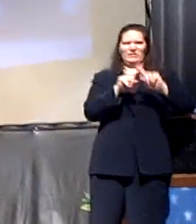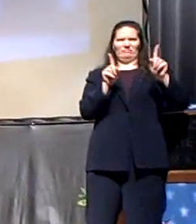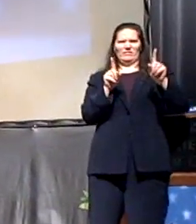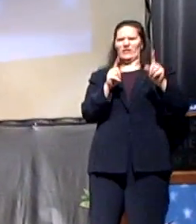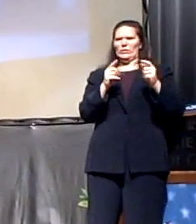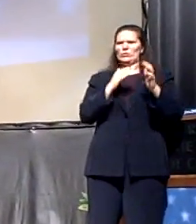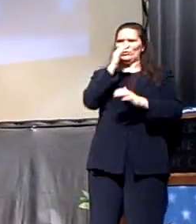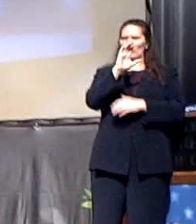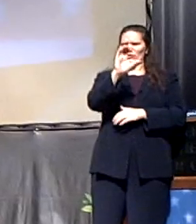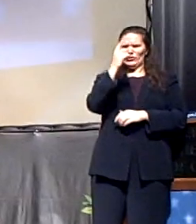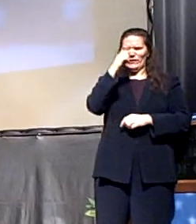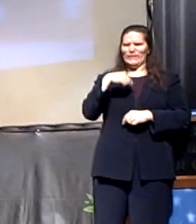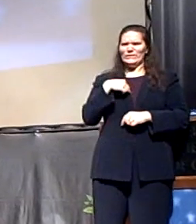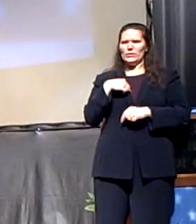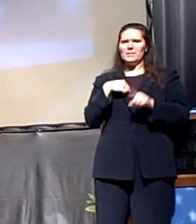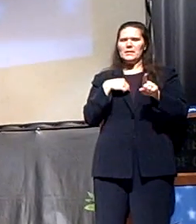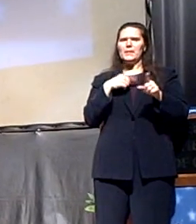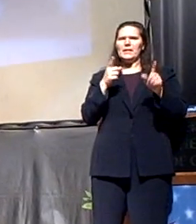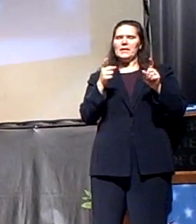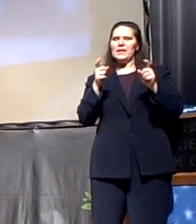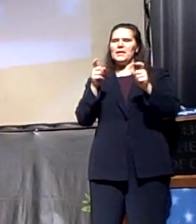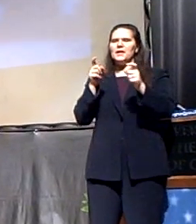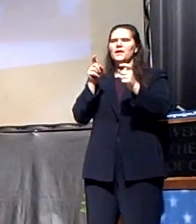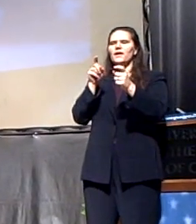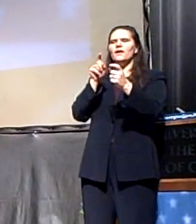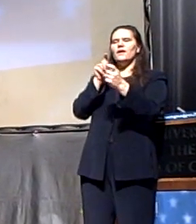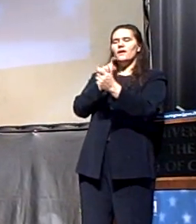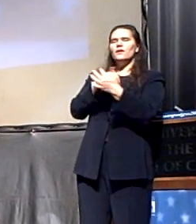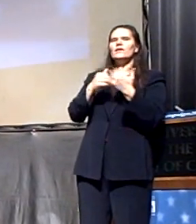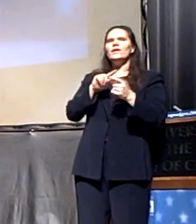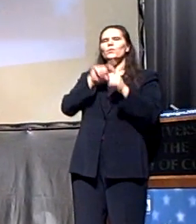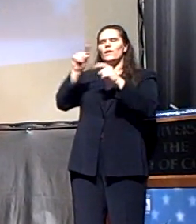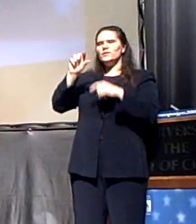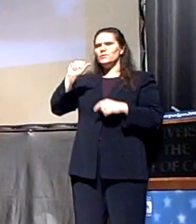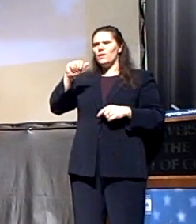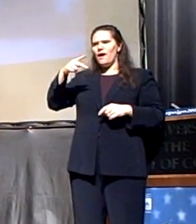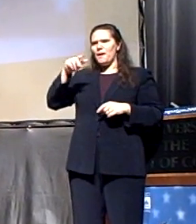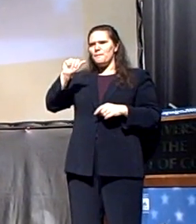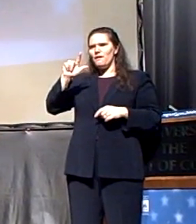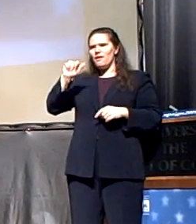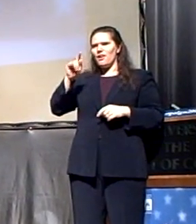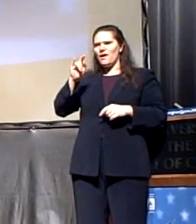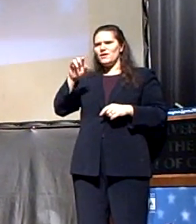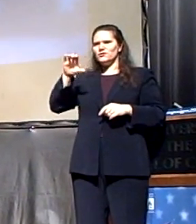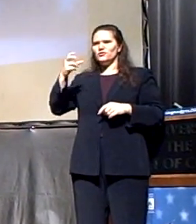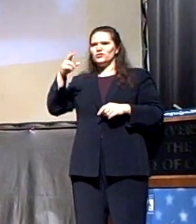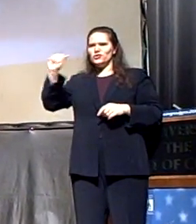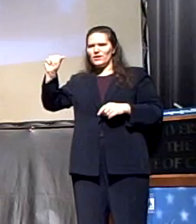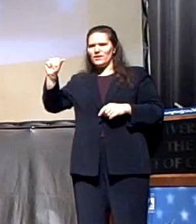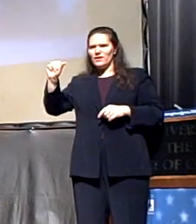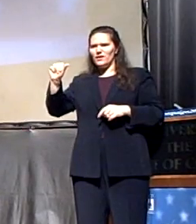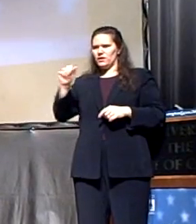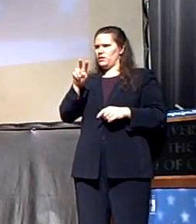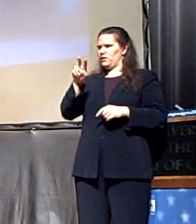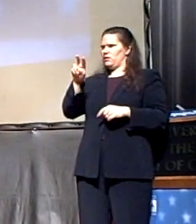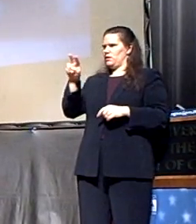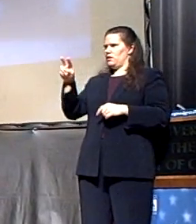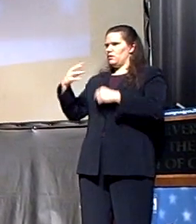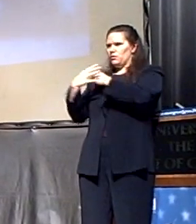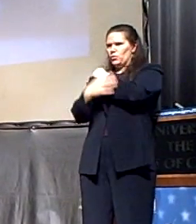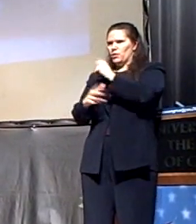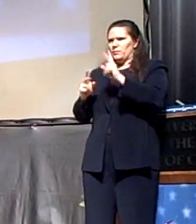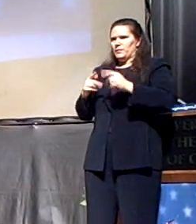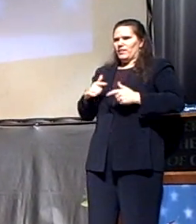around. He understood as a richer person. When he went to Appalachia, he understood the horrors of poverty.